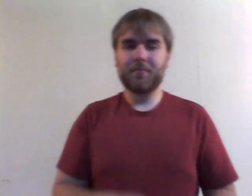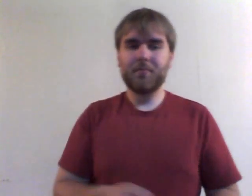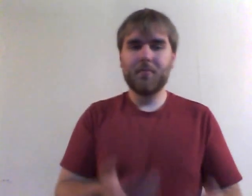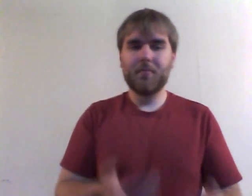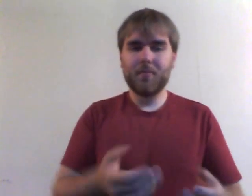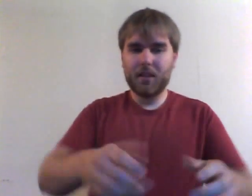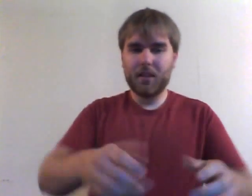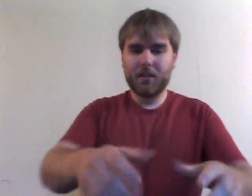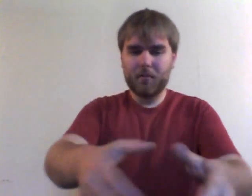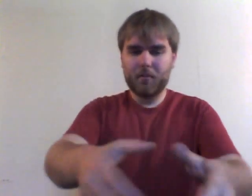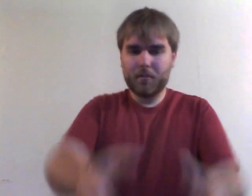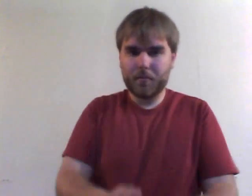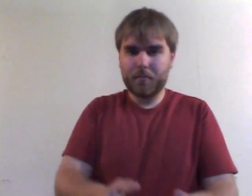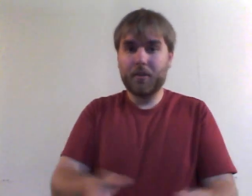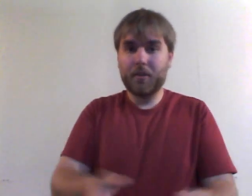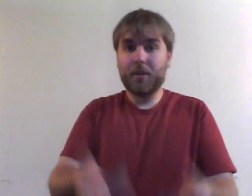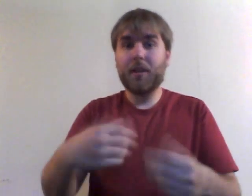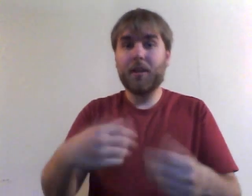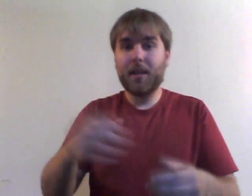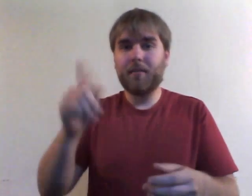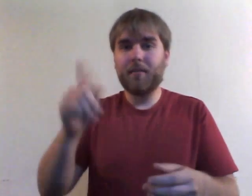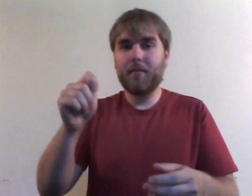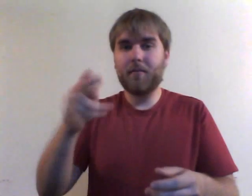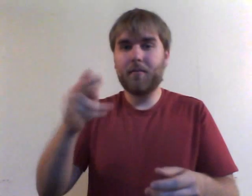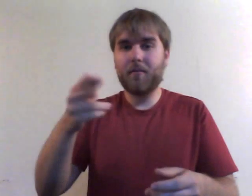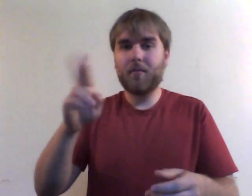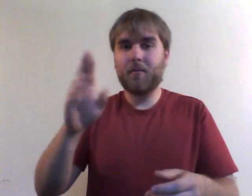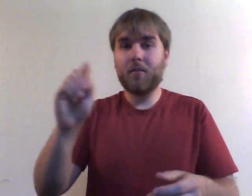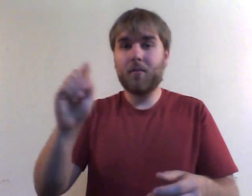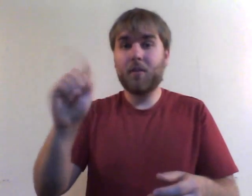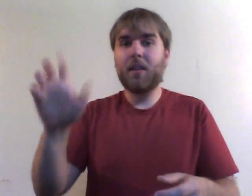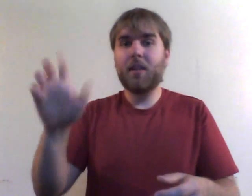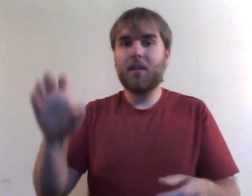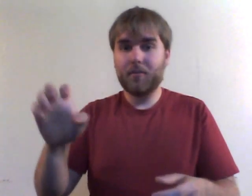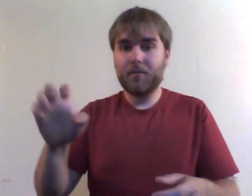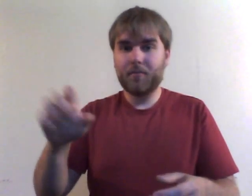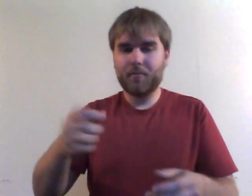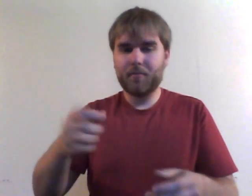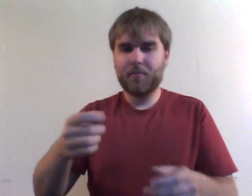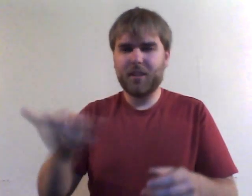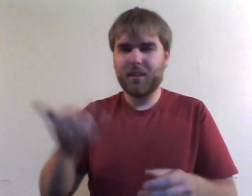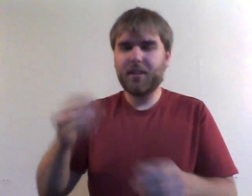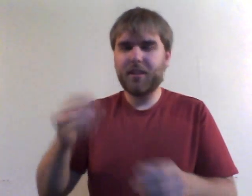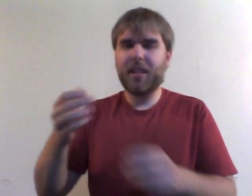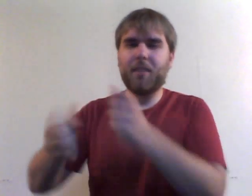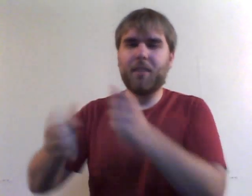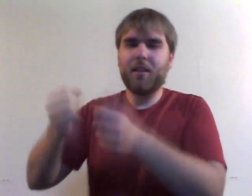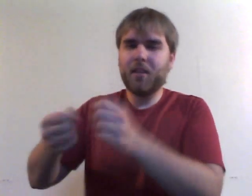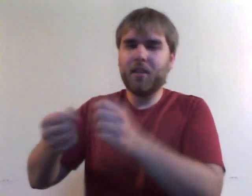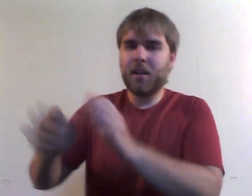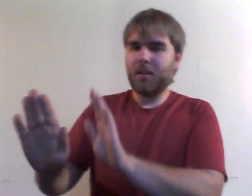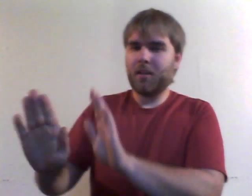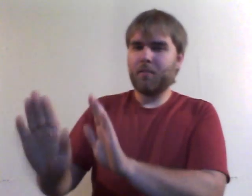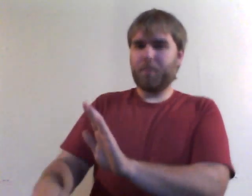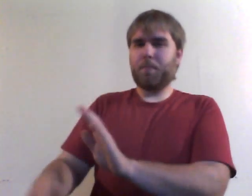like the gas pedal in your car. Push it forward, the blades spin faster, makes your helicopter go up. You pull it back, it lowers